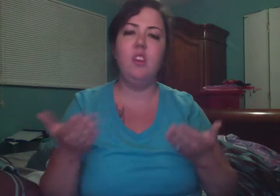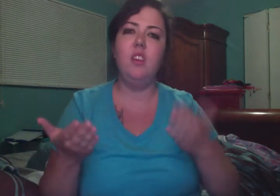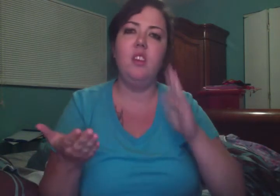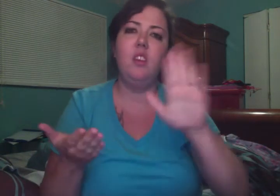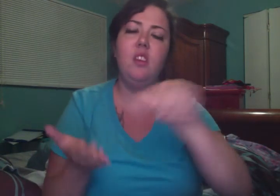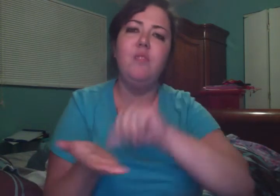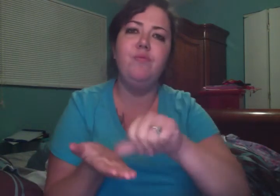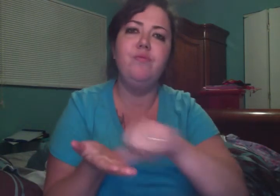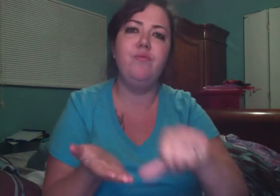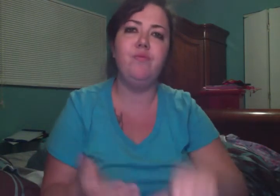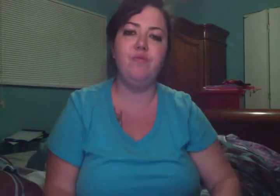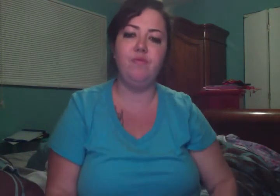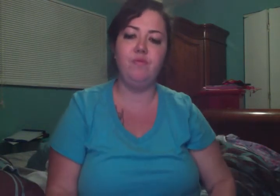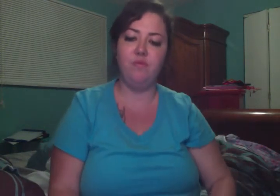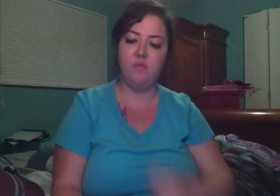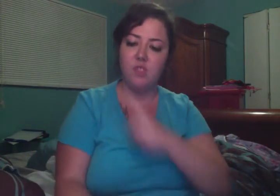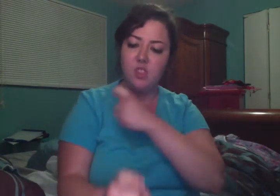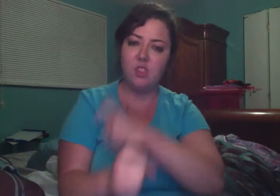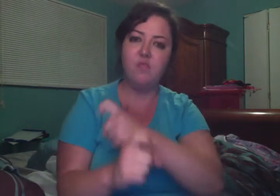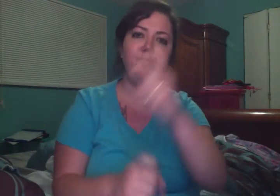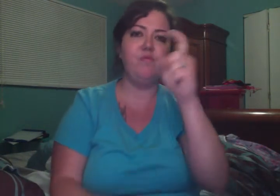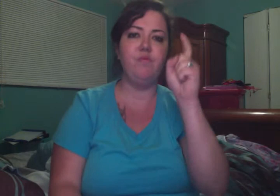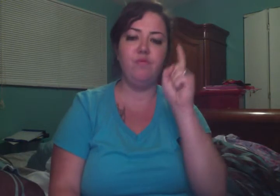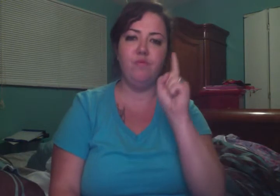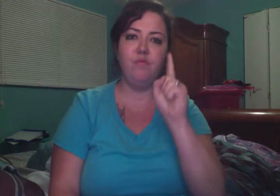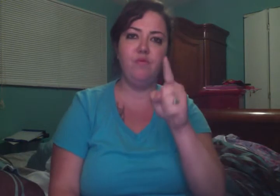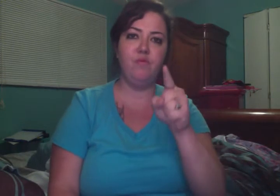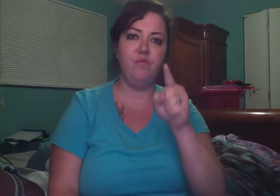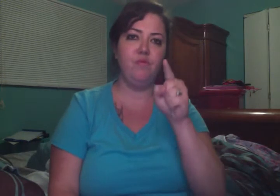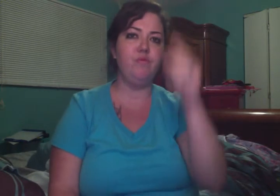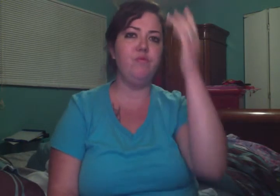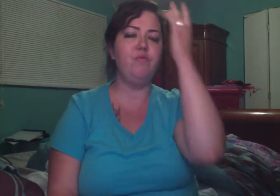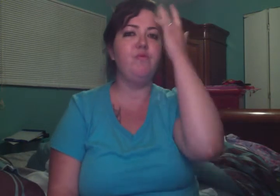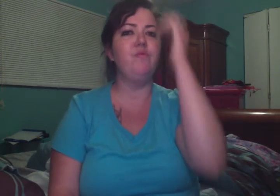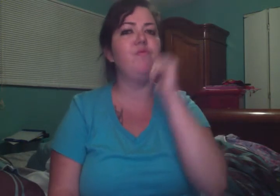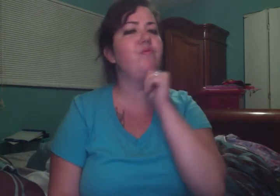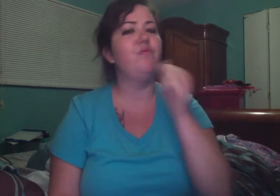What's your excuse? The joke's on you.